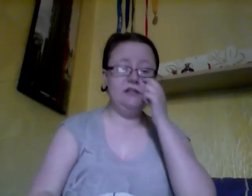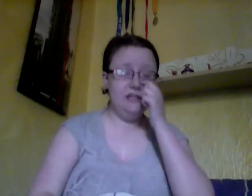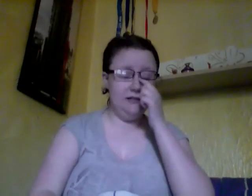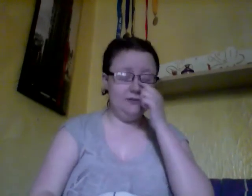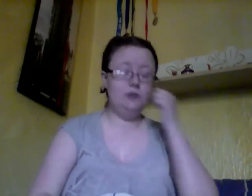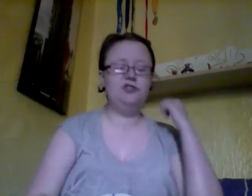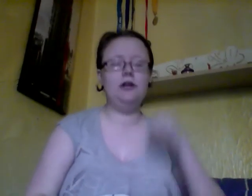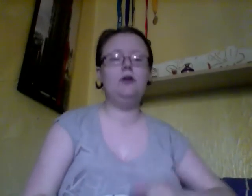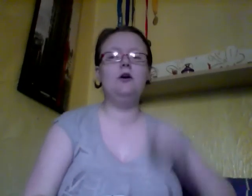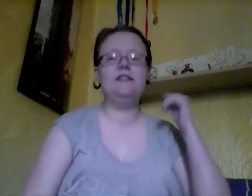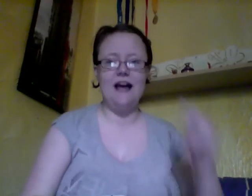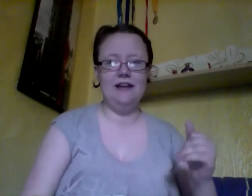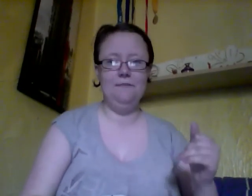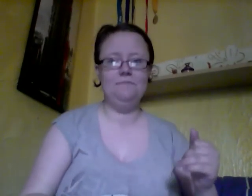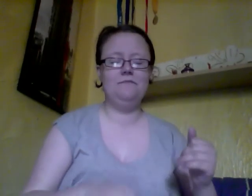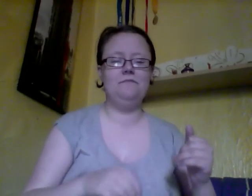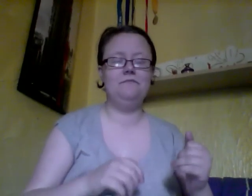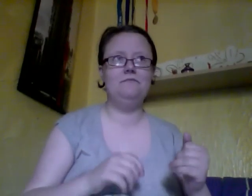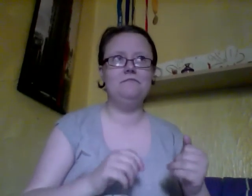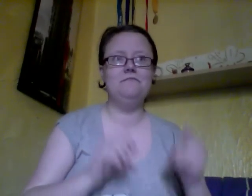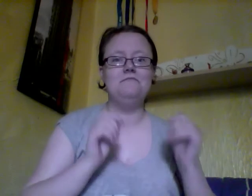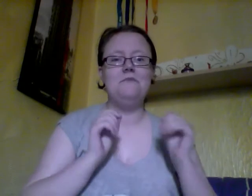D. Does Sherlock die?